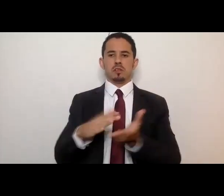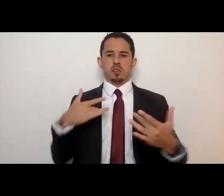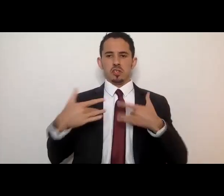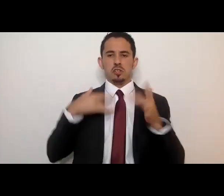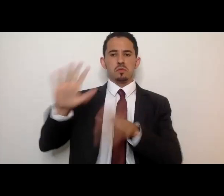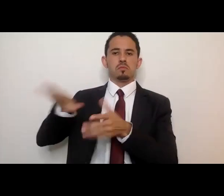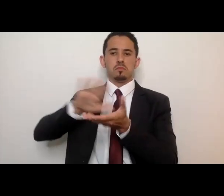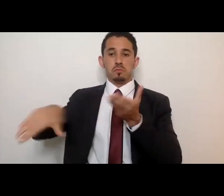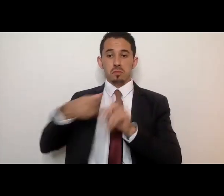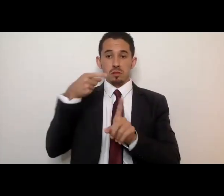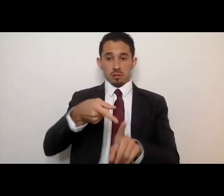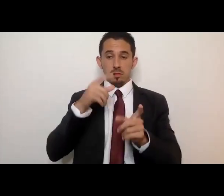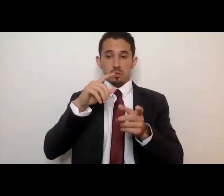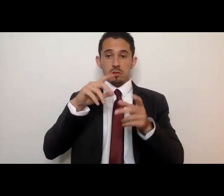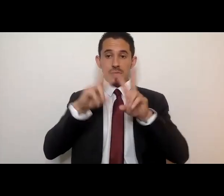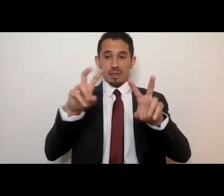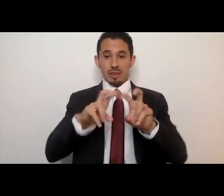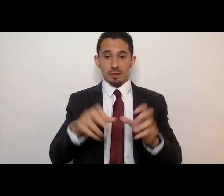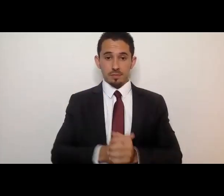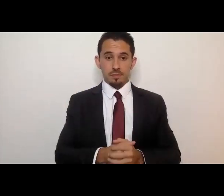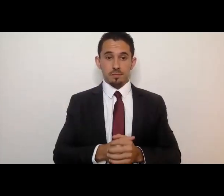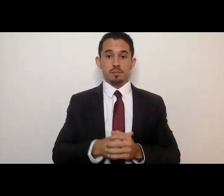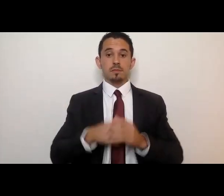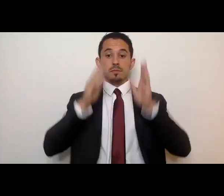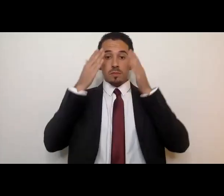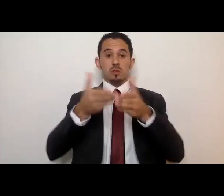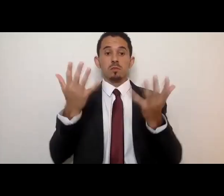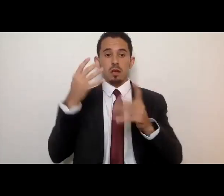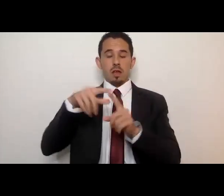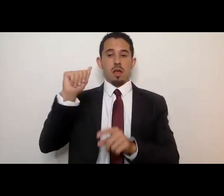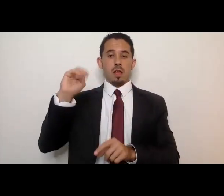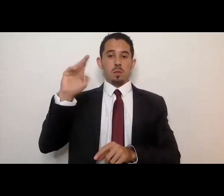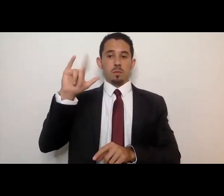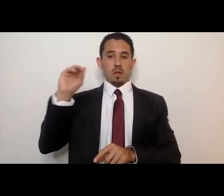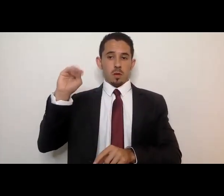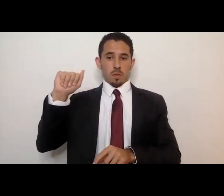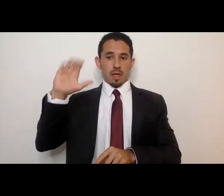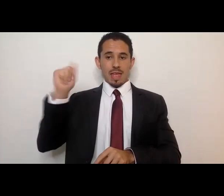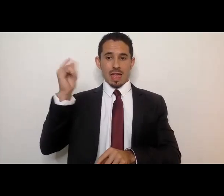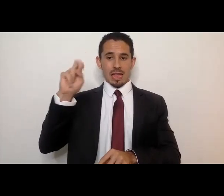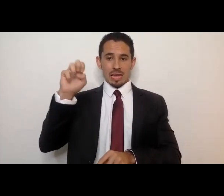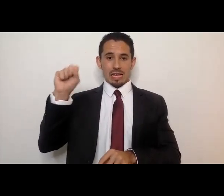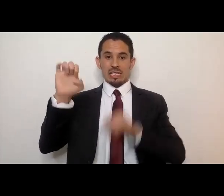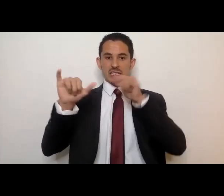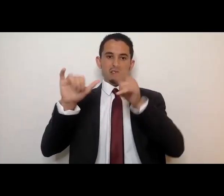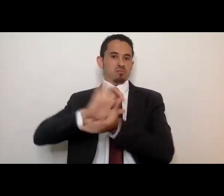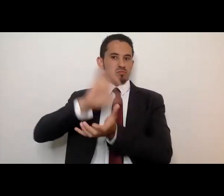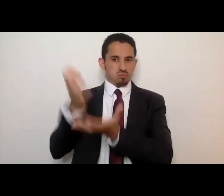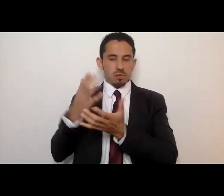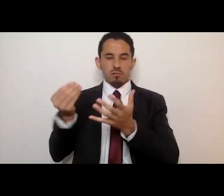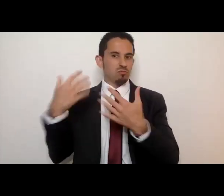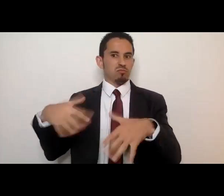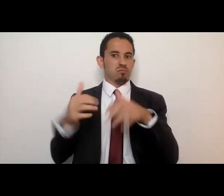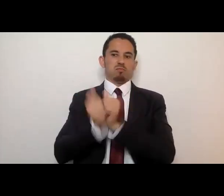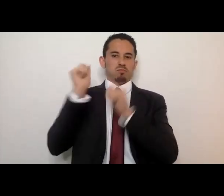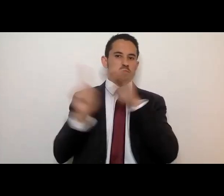tick and does not bite humans. So that was of lesser concern and was excluded from the study in the analysis. So from then on, the analysis focused on